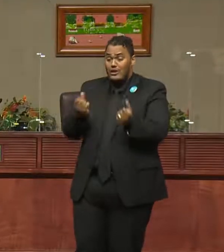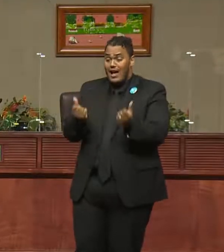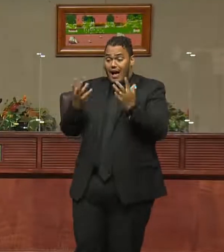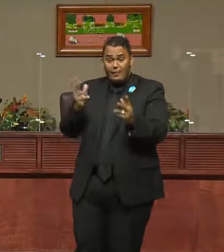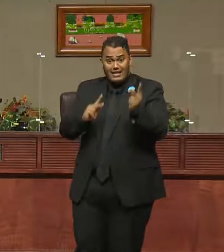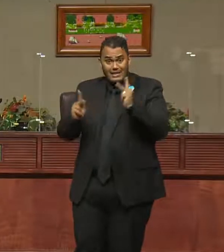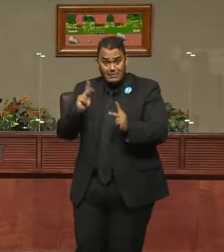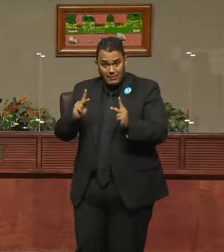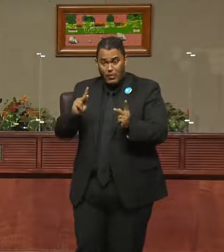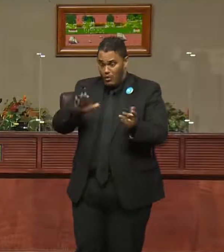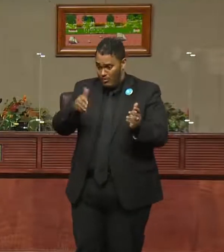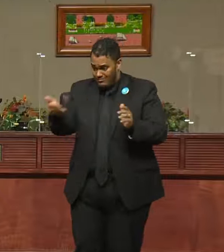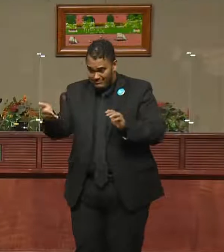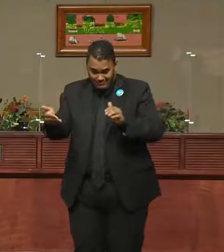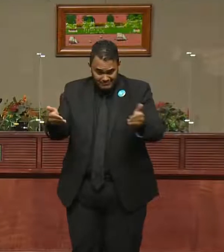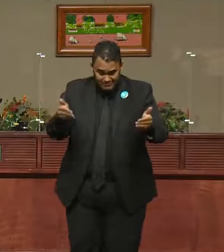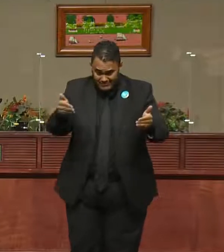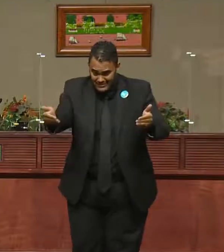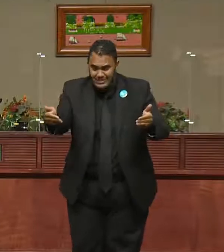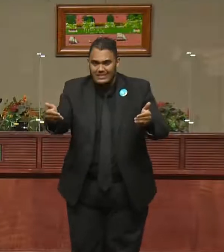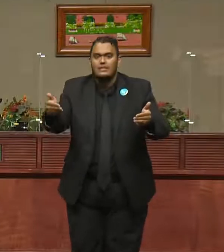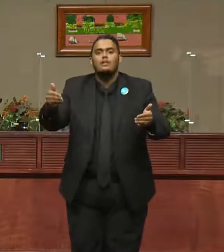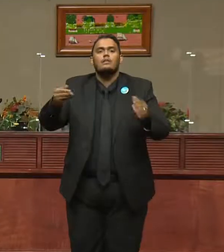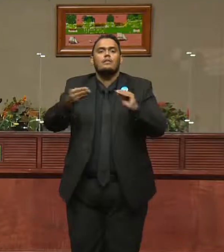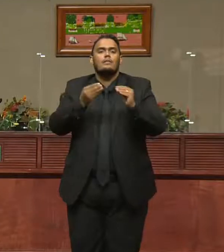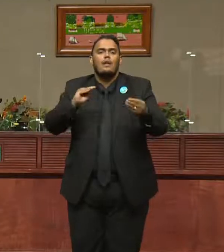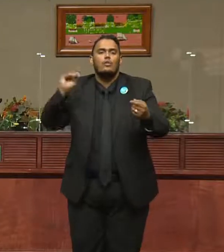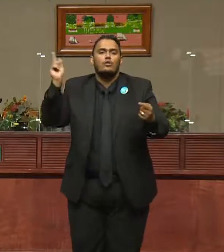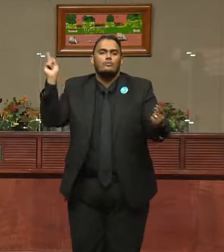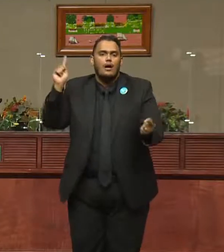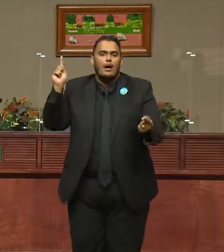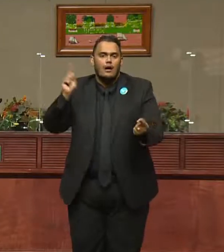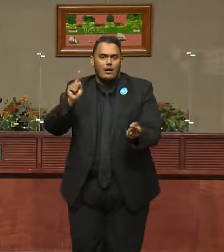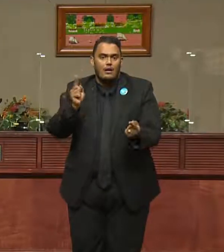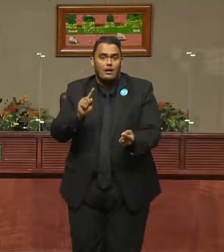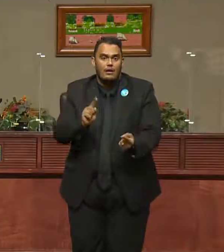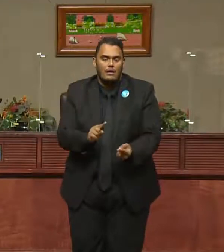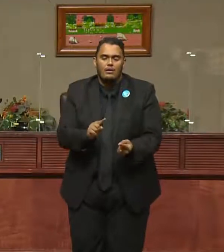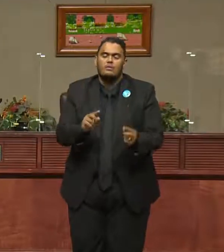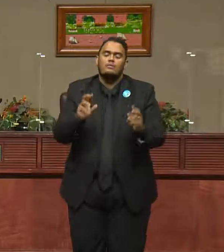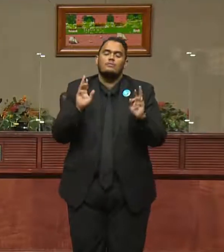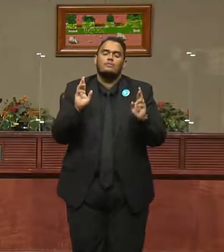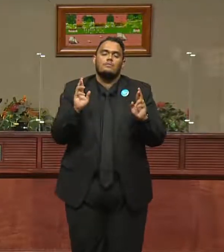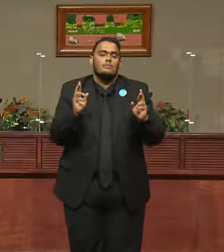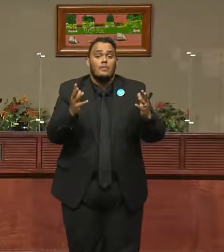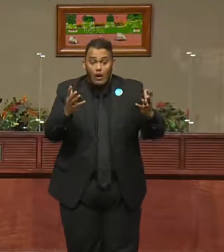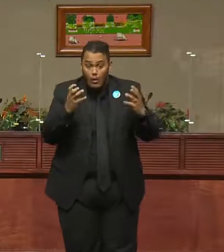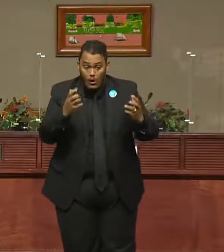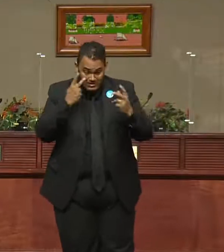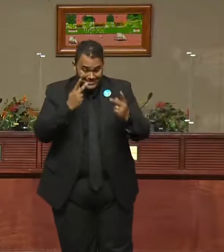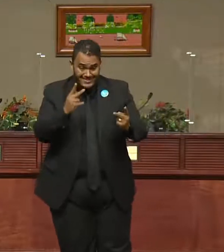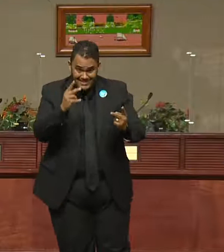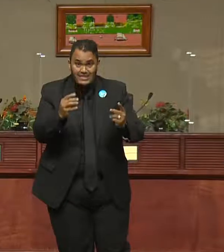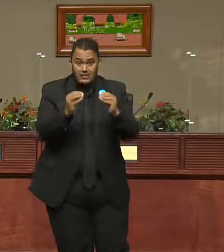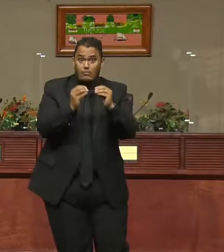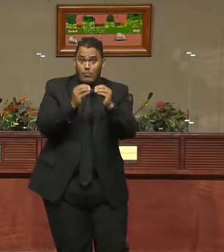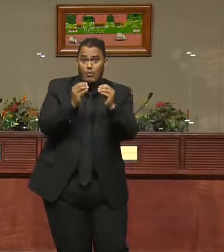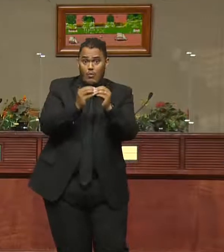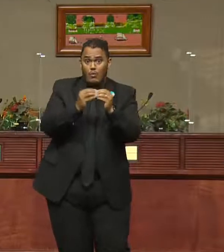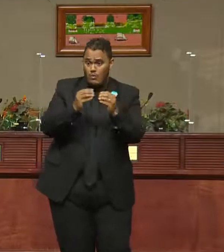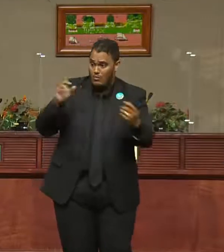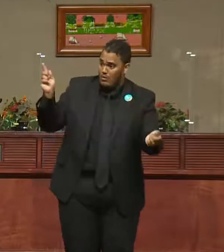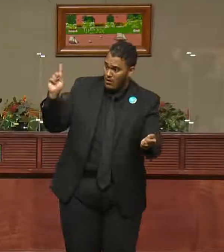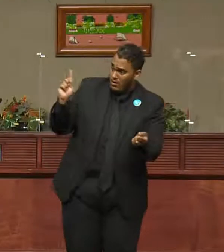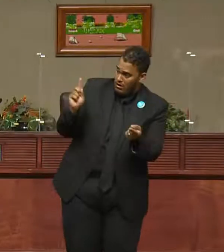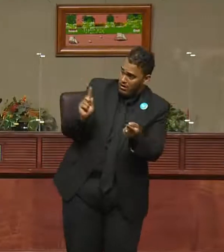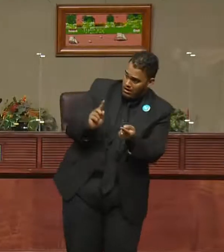by week, and that's what we would like to see and expected to see as the vaccines become more available and also so